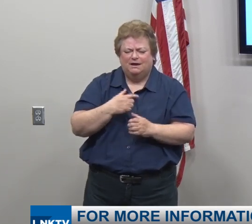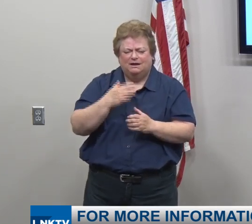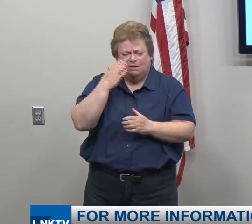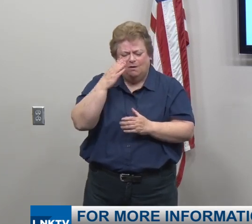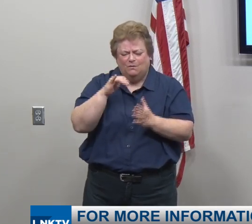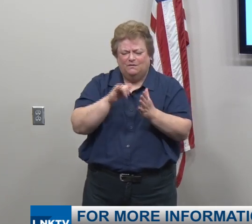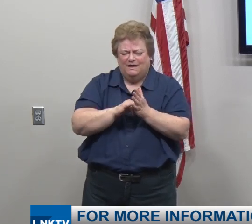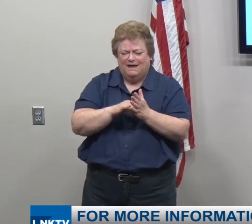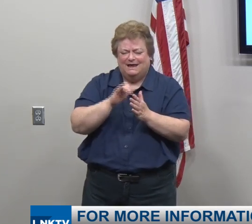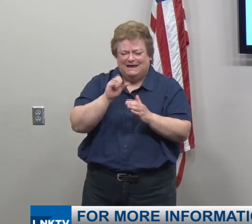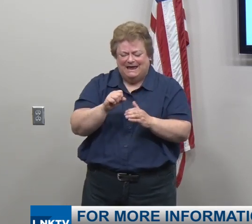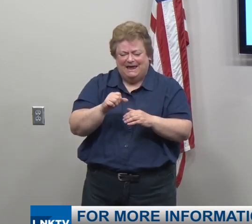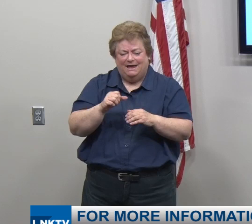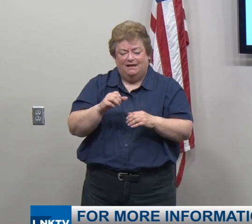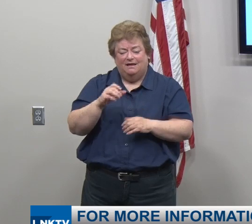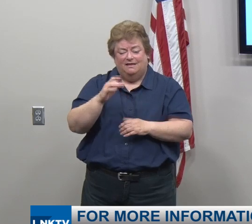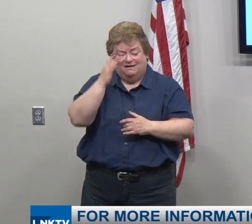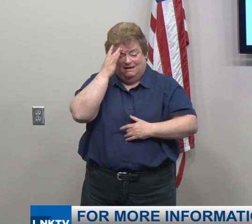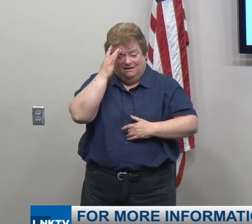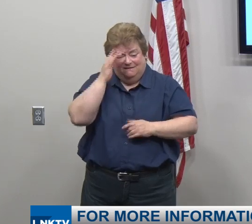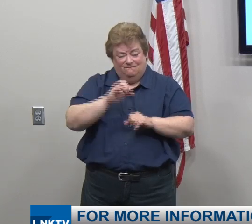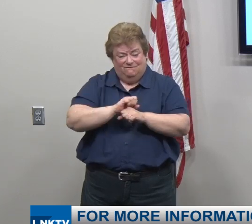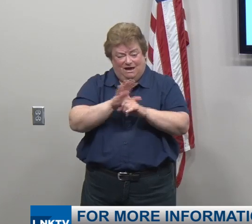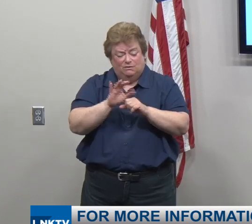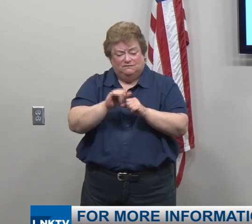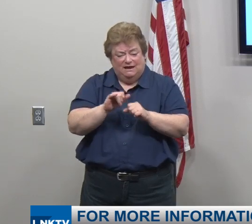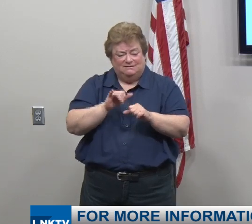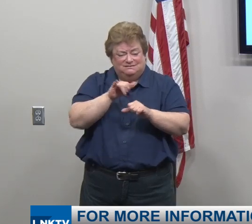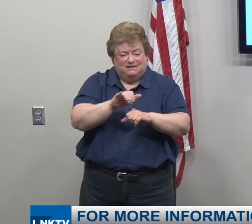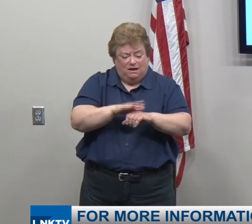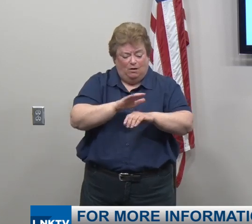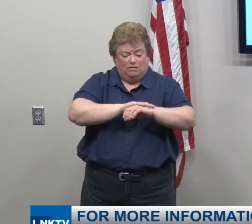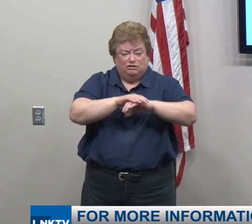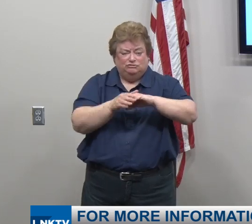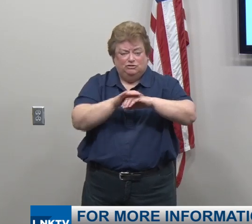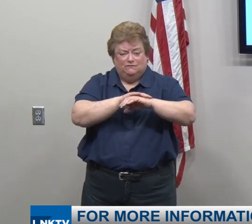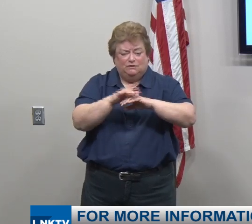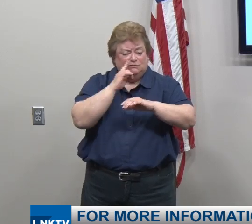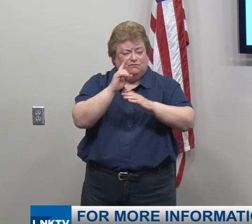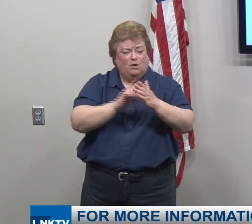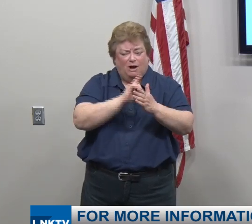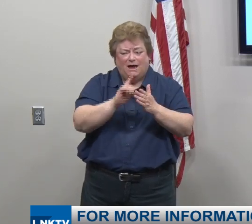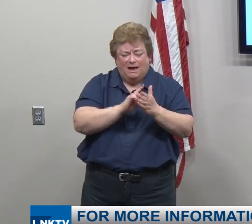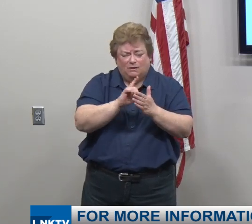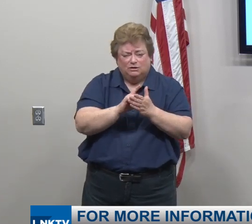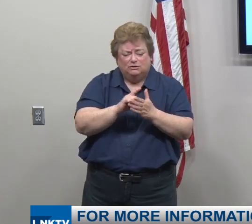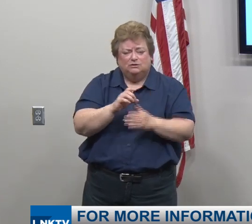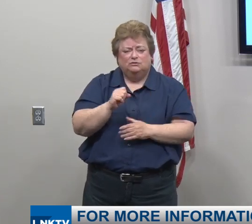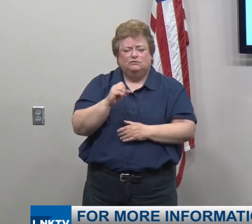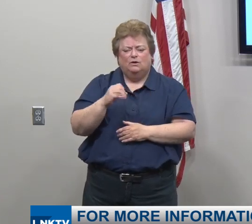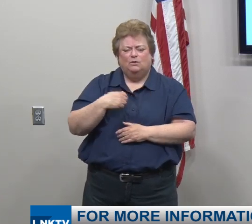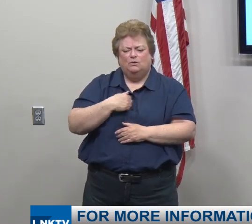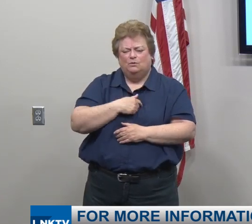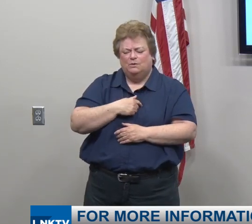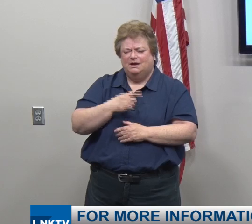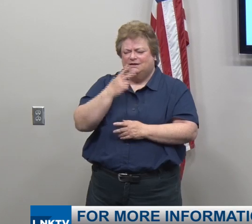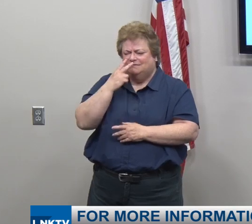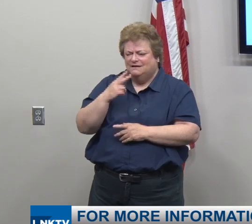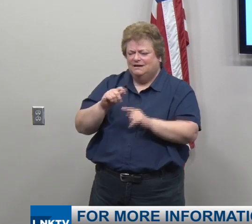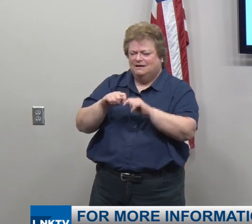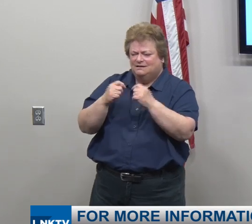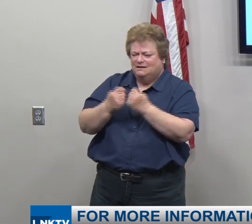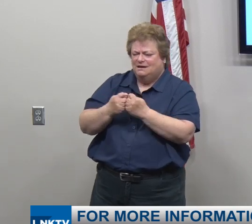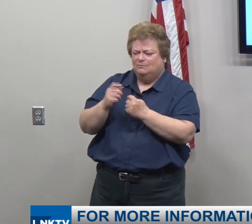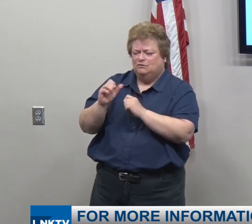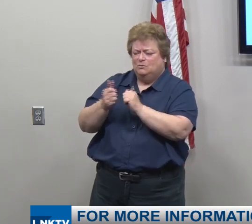days, and it just isn't worth the potentially deadly consequences. In addition, we continue to see team sport practice at parks